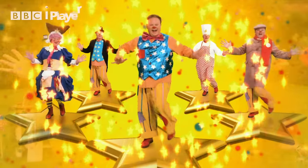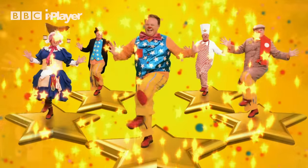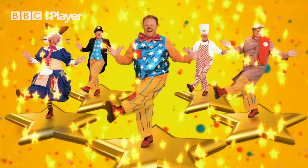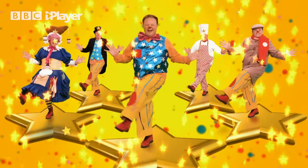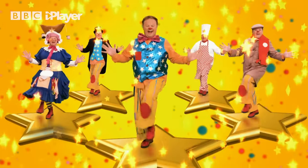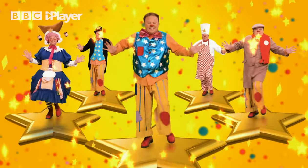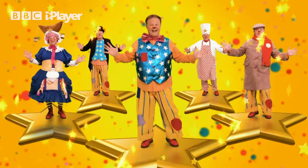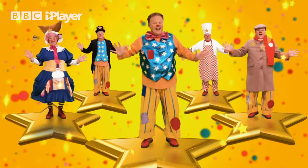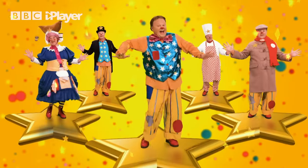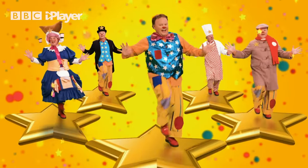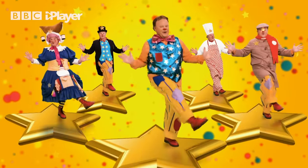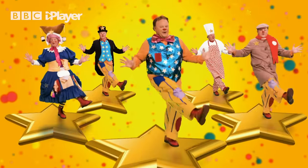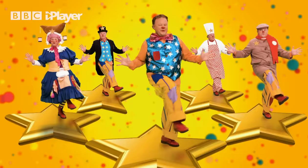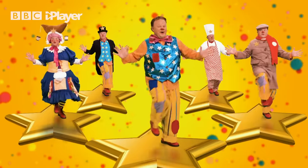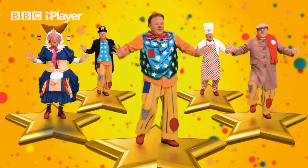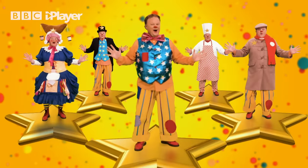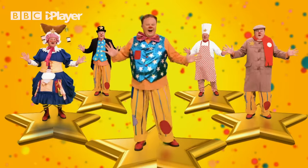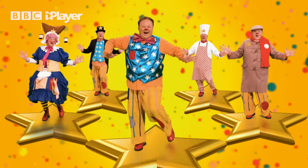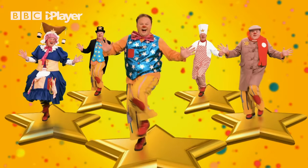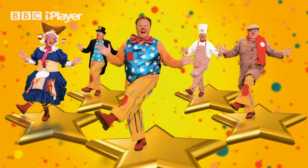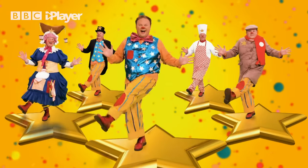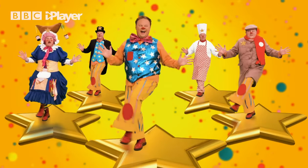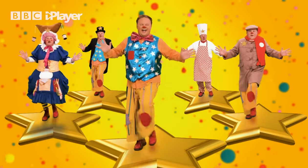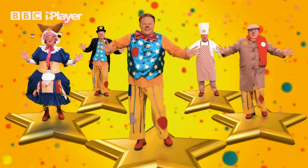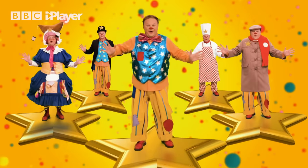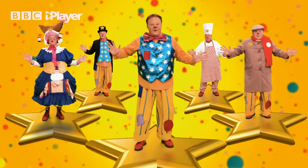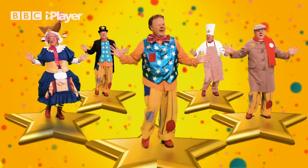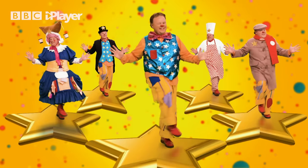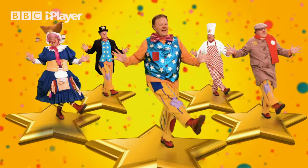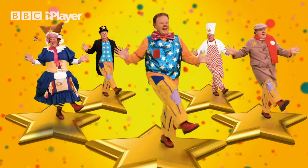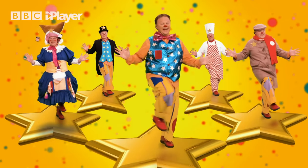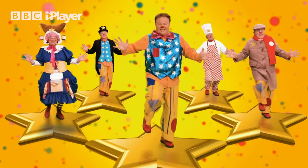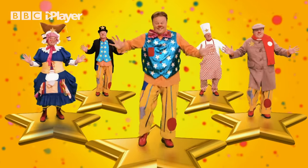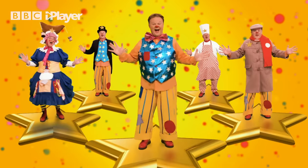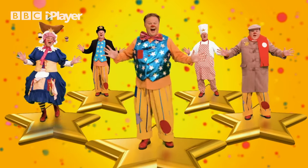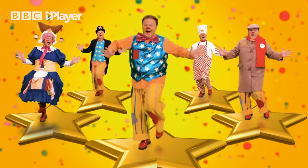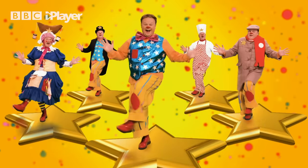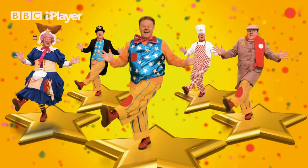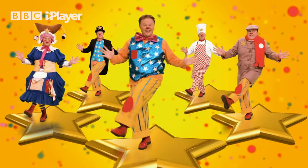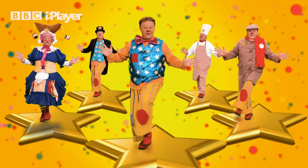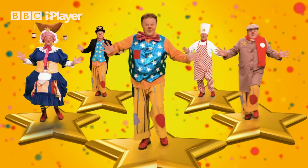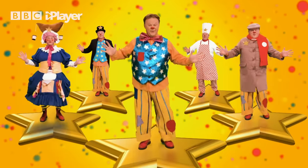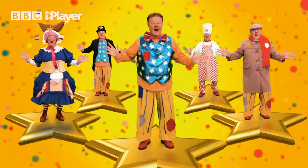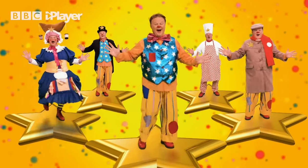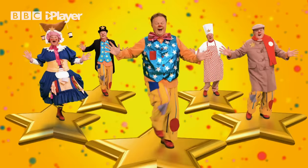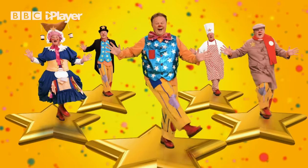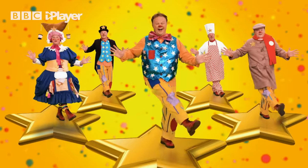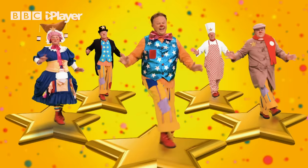shine! Shine at who you are. You're a shining star. You